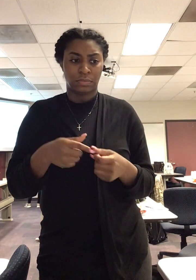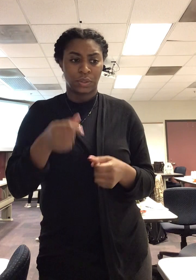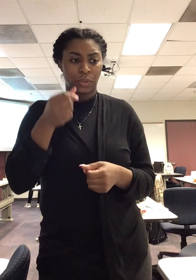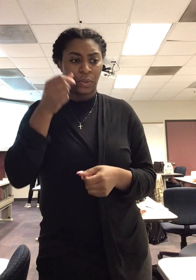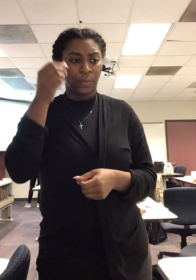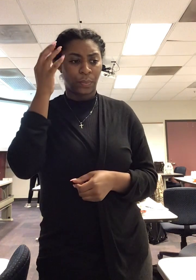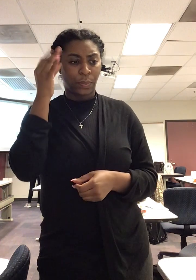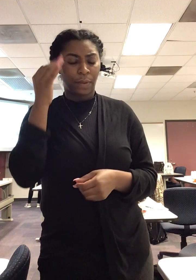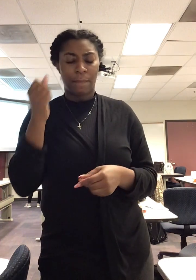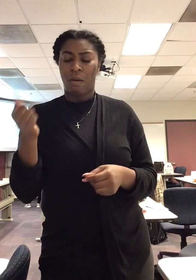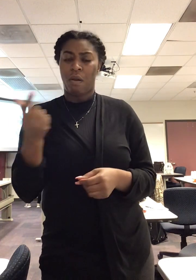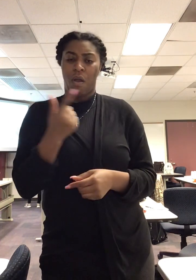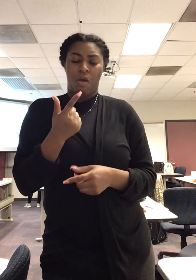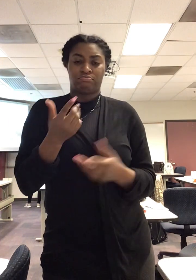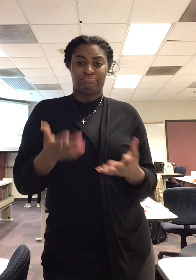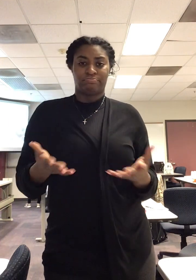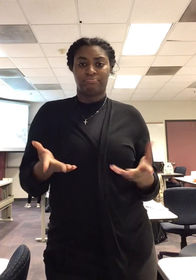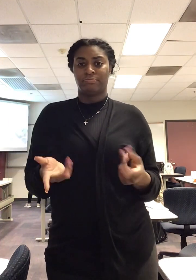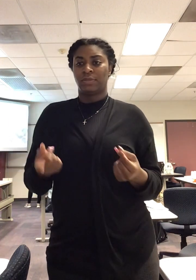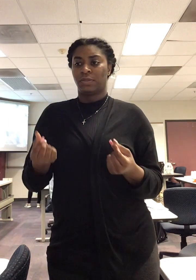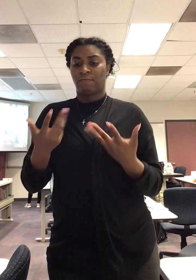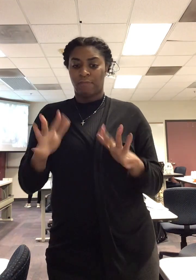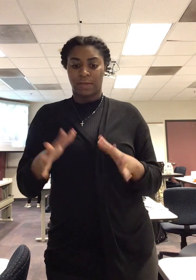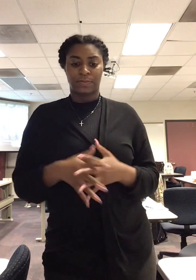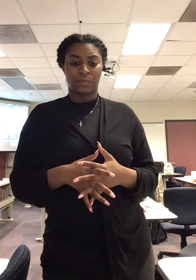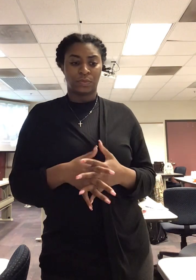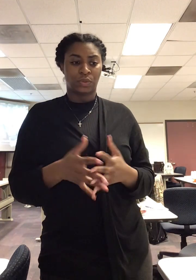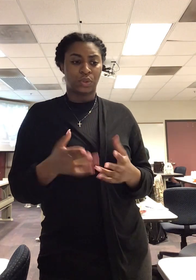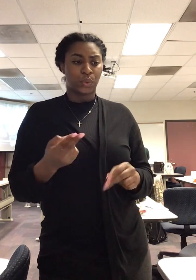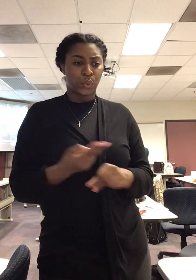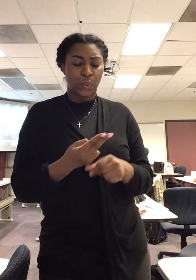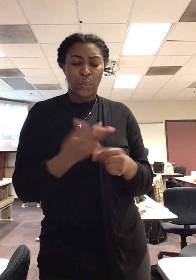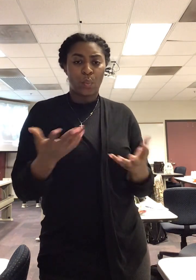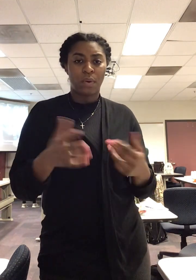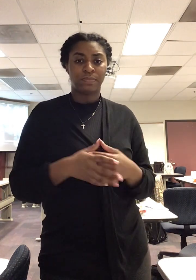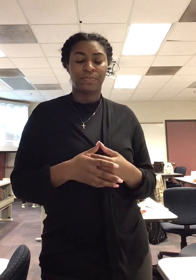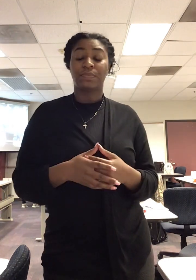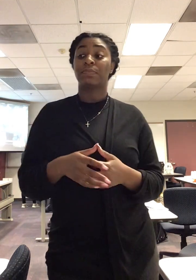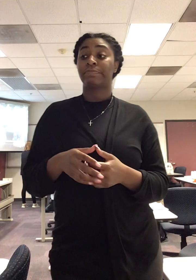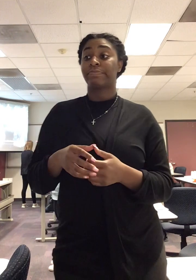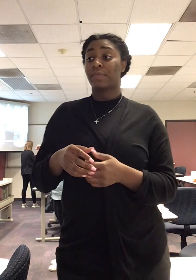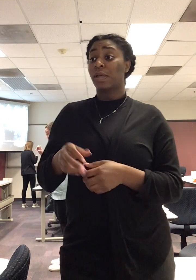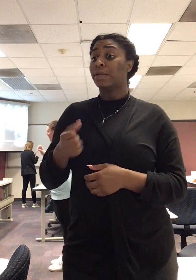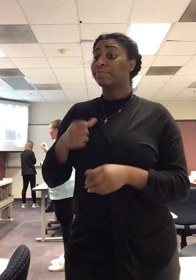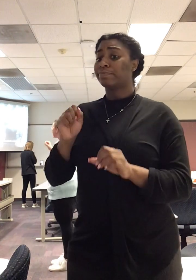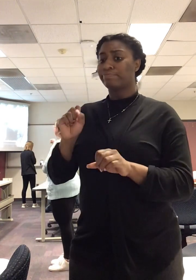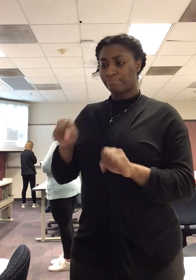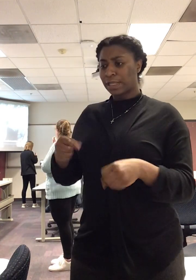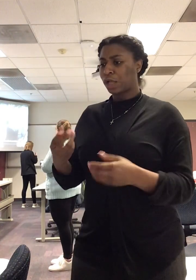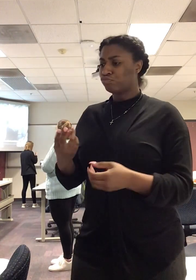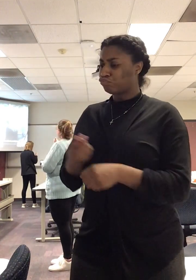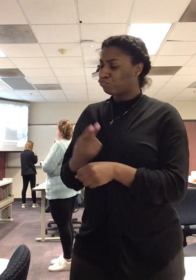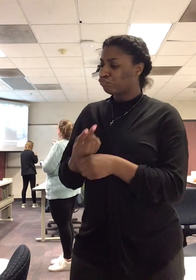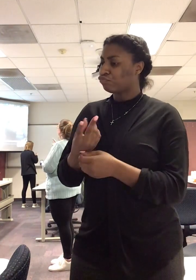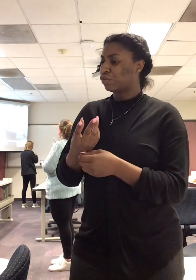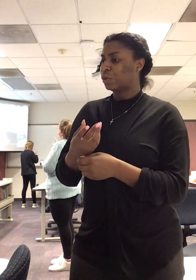we can use? Katie? You could use nonfiction because nonfiction often has real people, so it